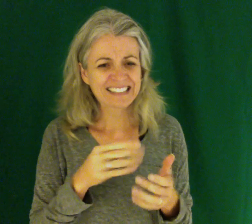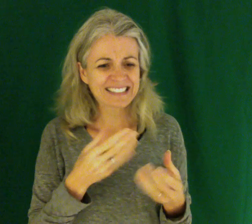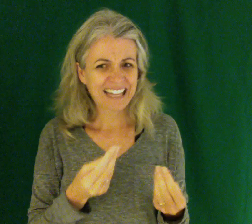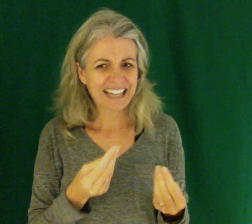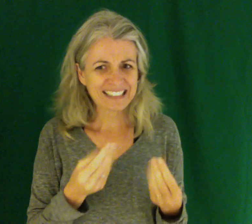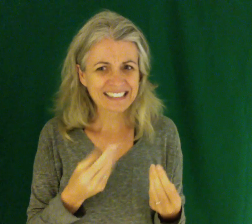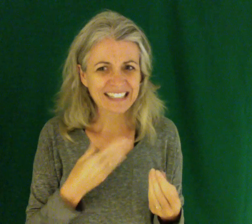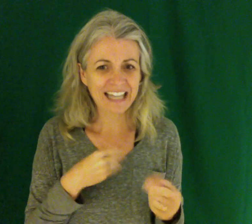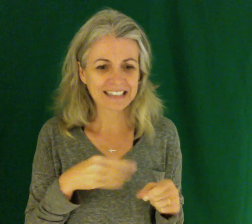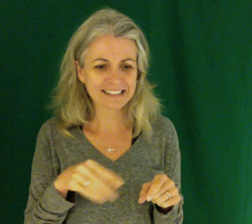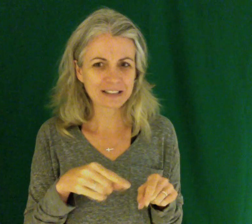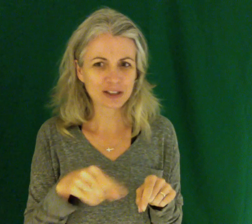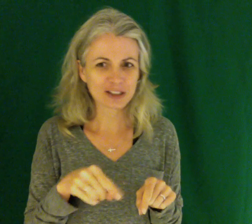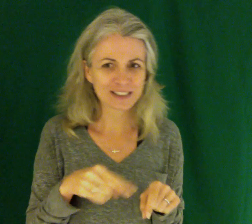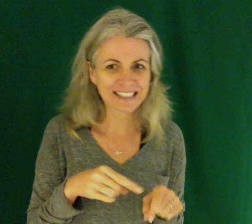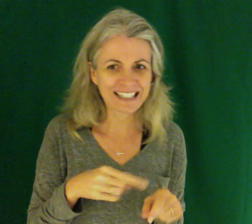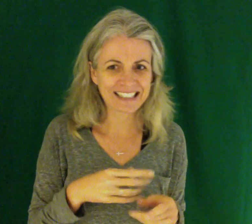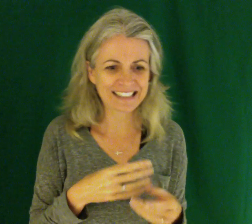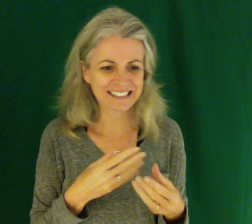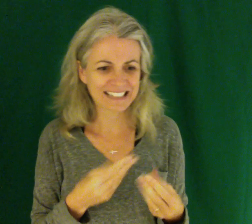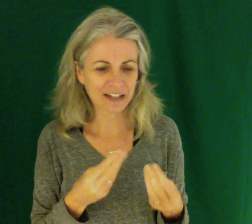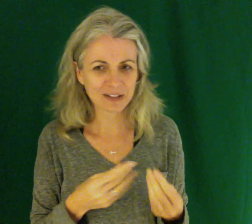as Trungpa Rinpoche called it. Our